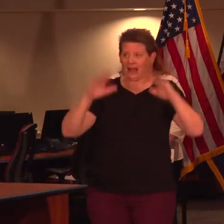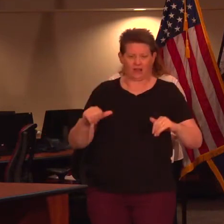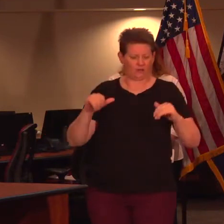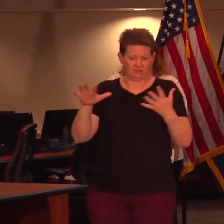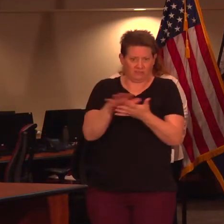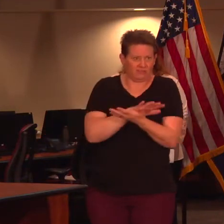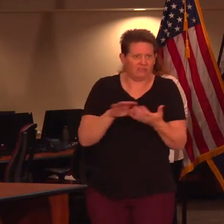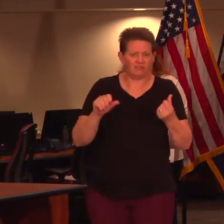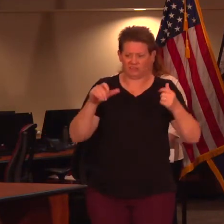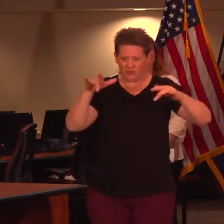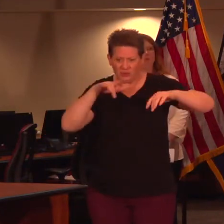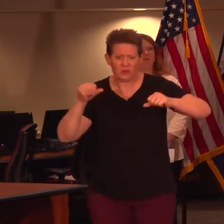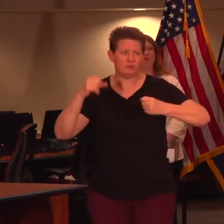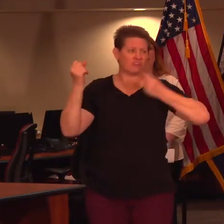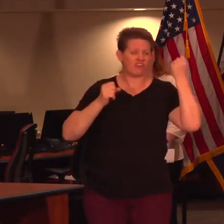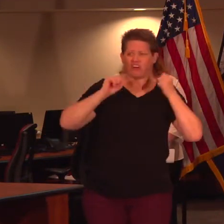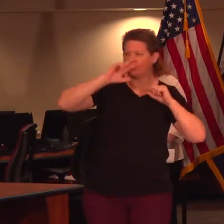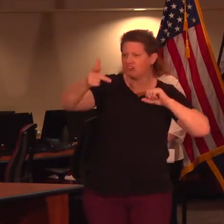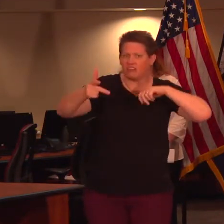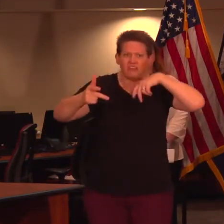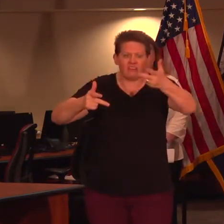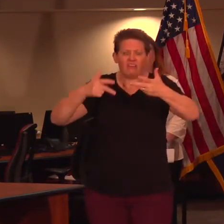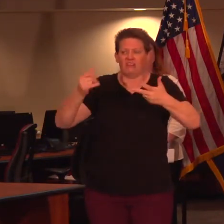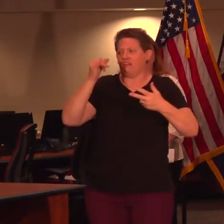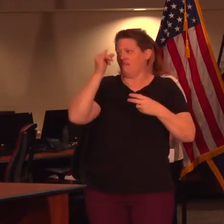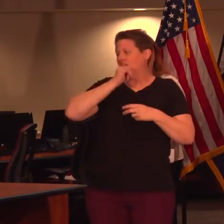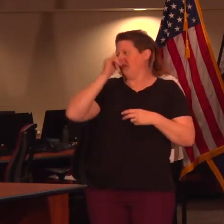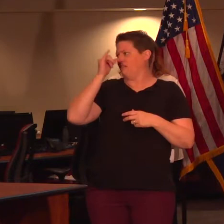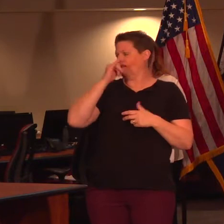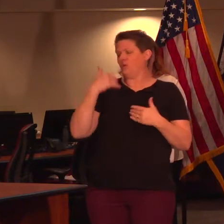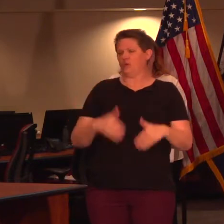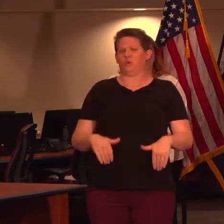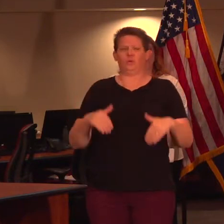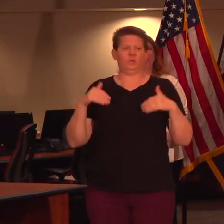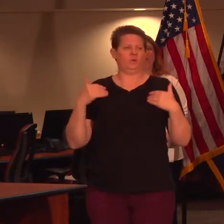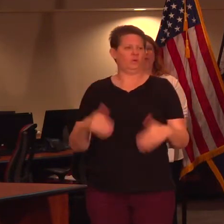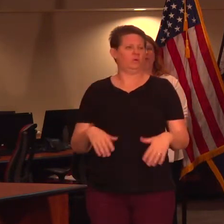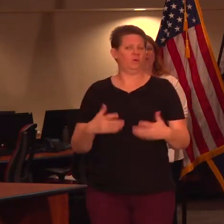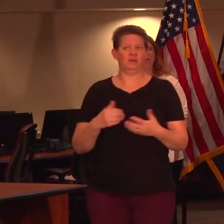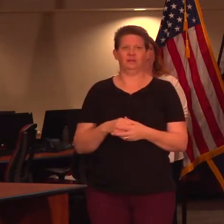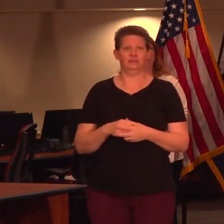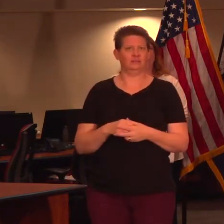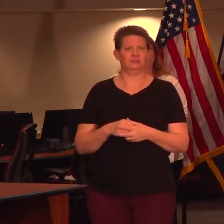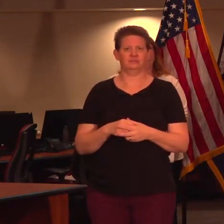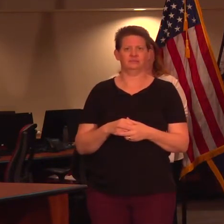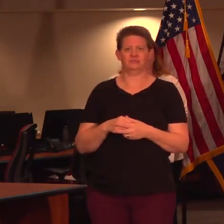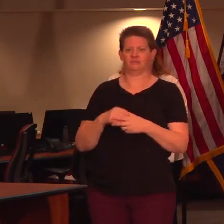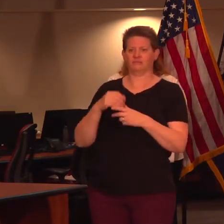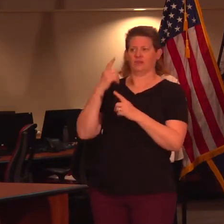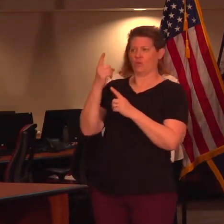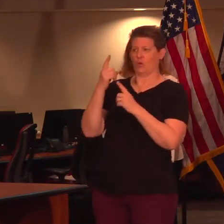and cars, trucks turned end on end, and the roof and parts of the Borg